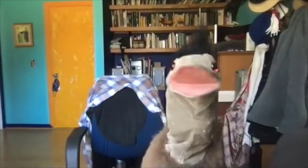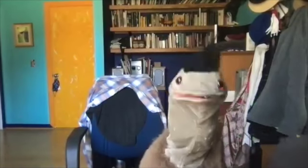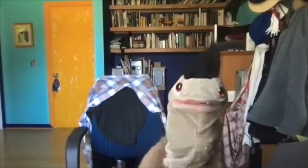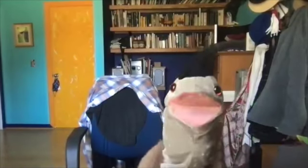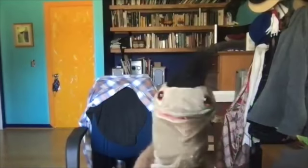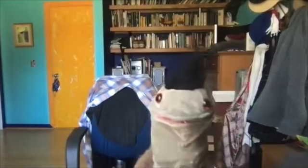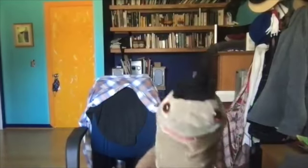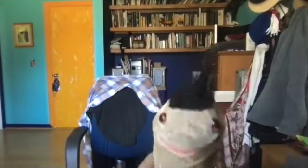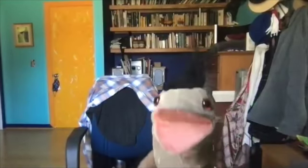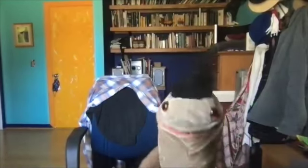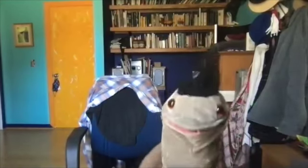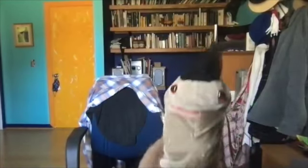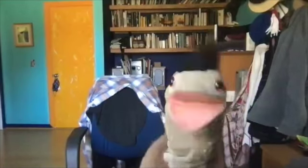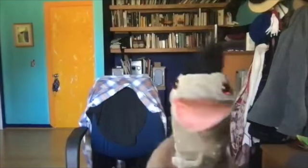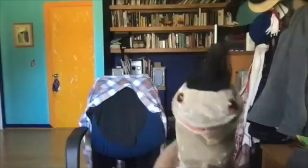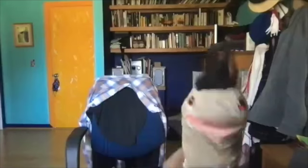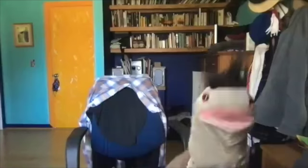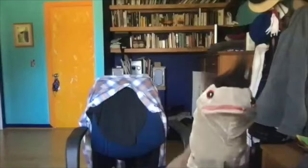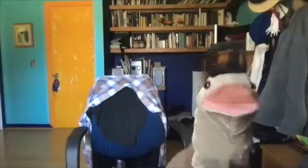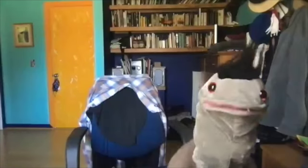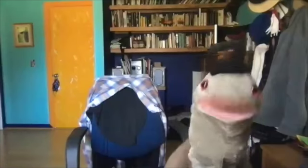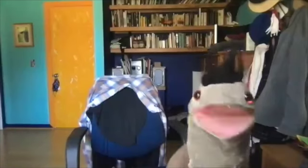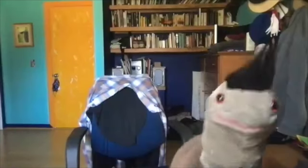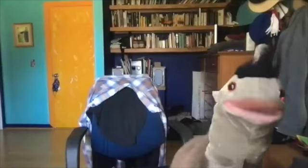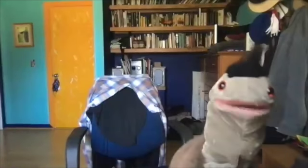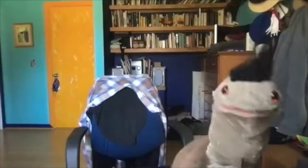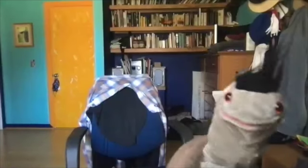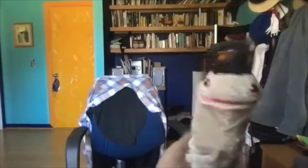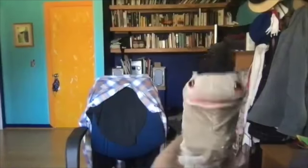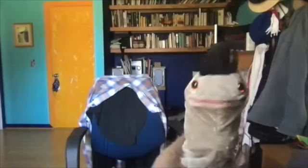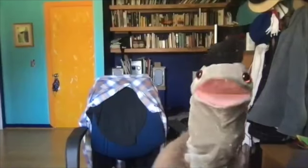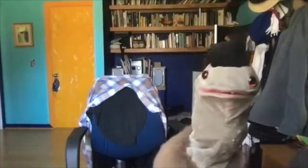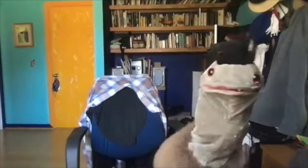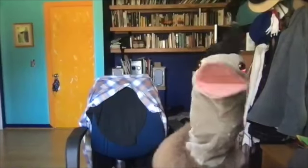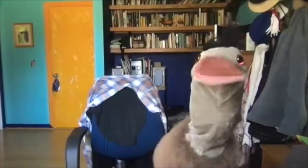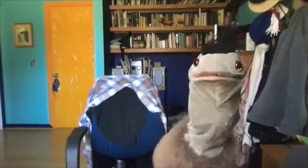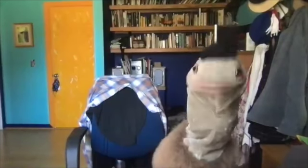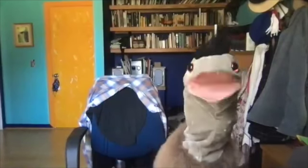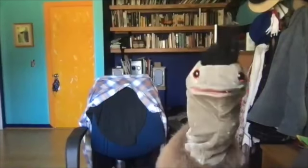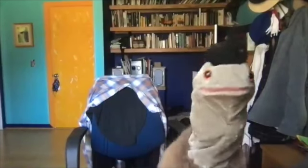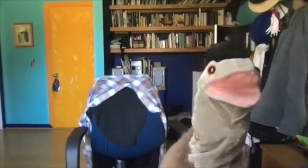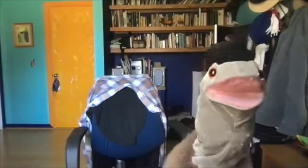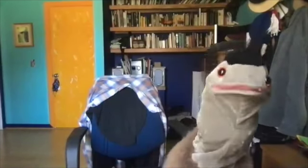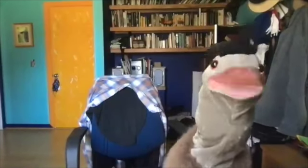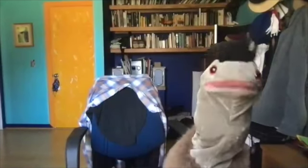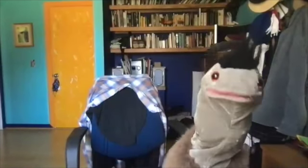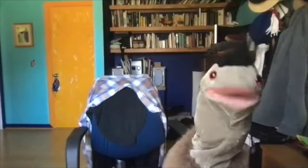Well, done. Now you've got a nice collection of things you know how to say in ASL, and you can learn more